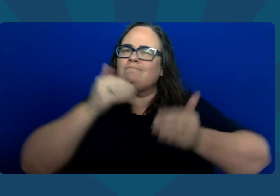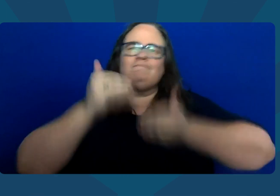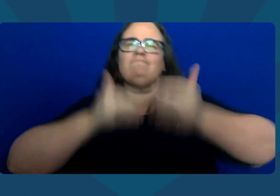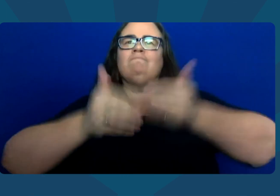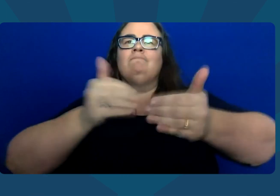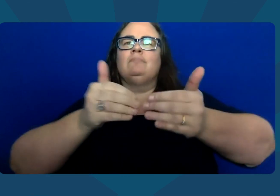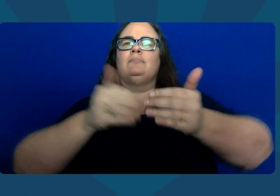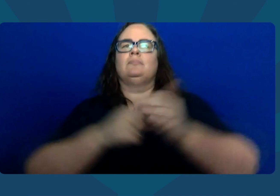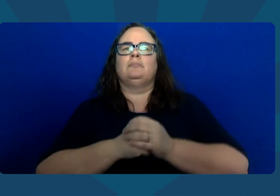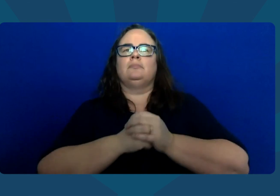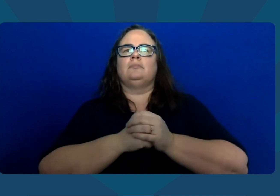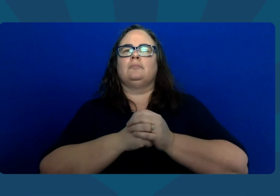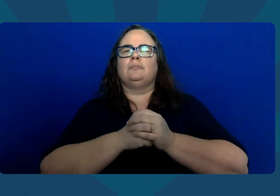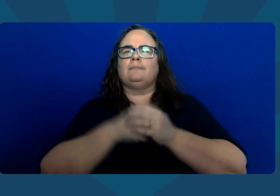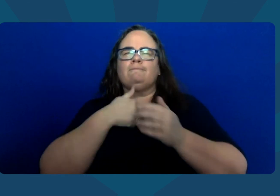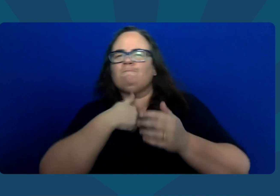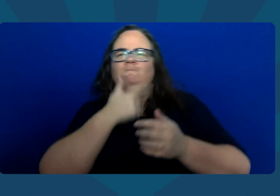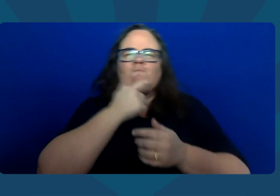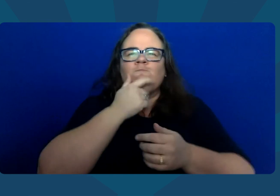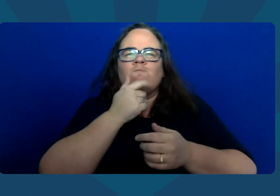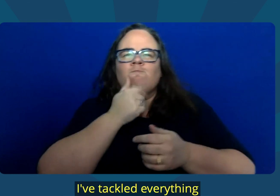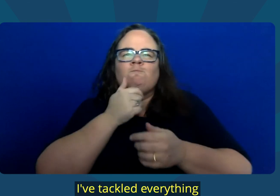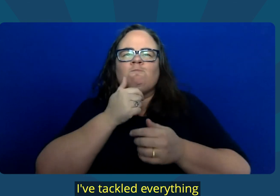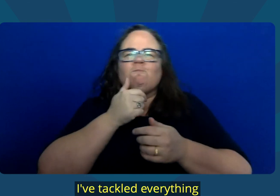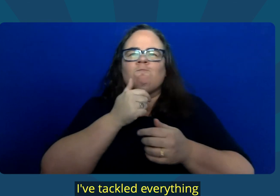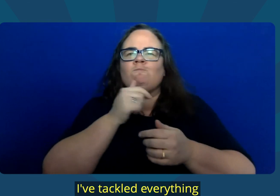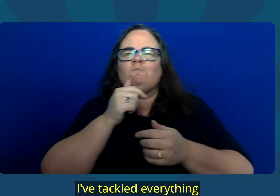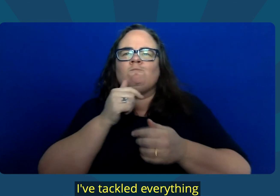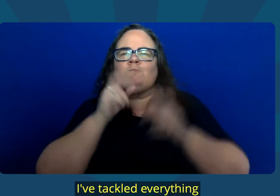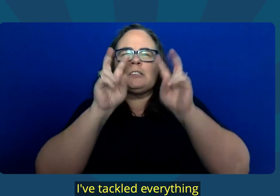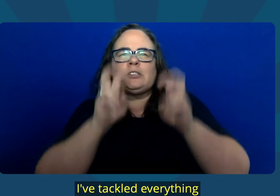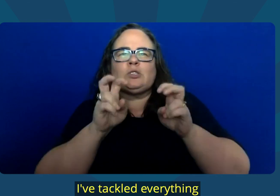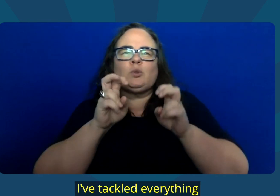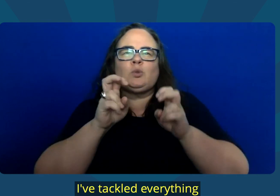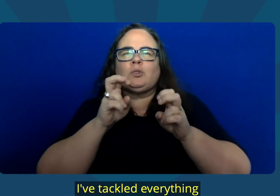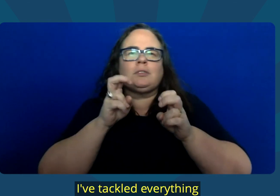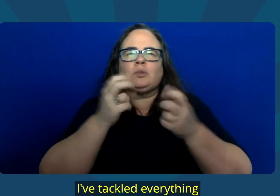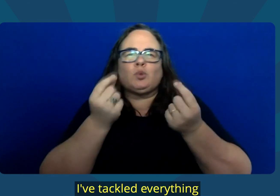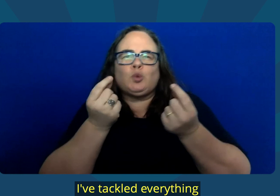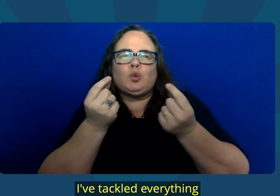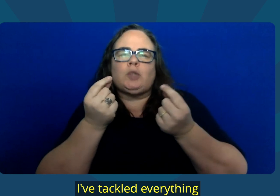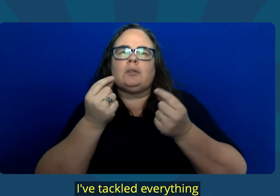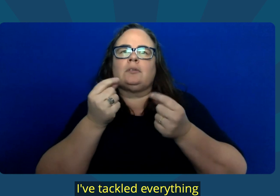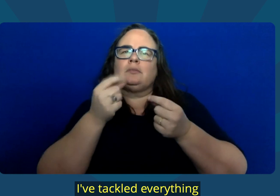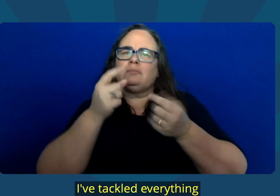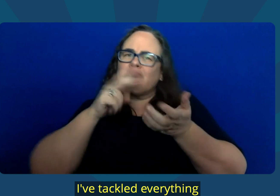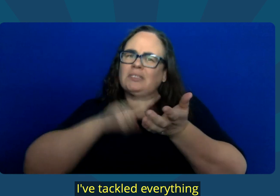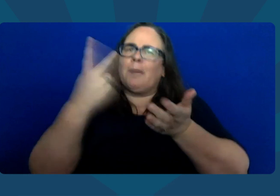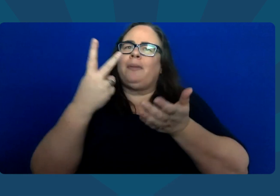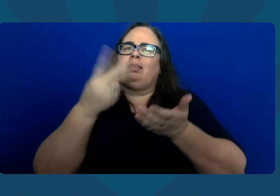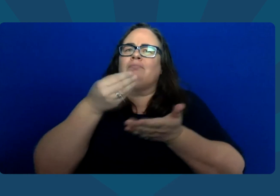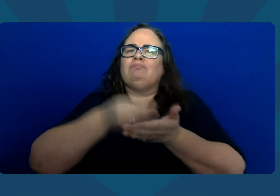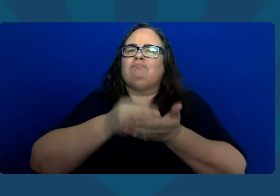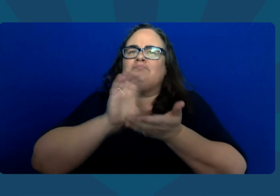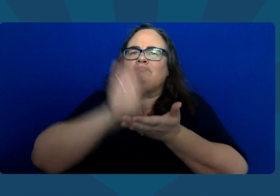get things done to move the state forward. I've tackled everything from doubling the funding